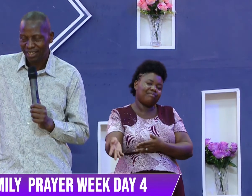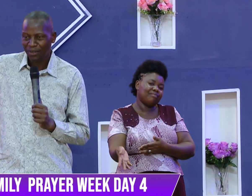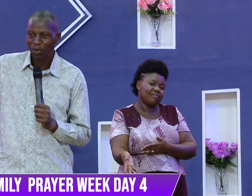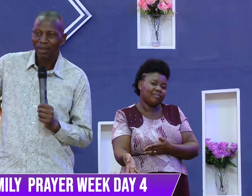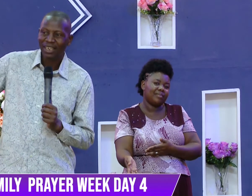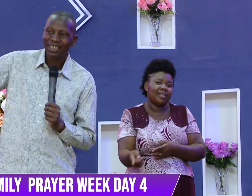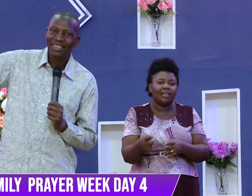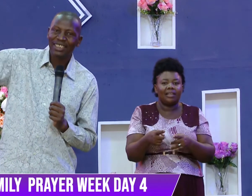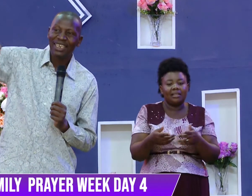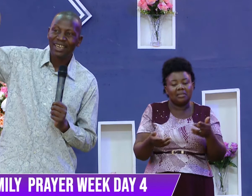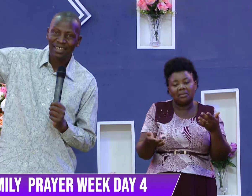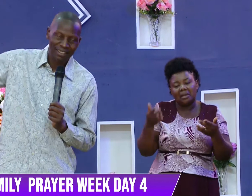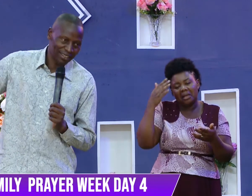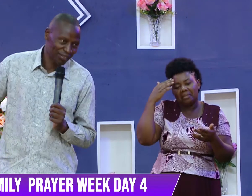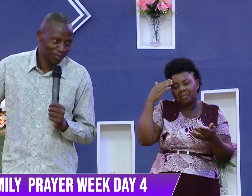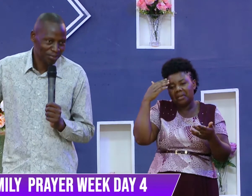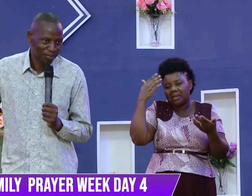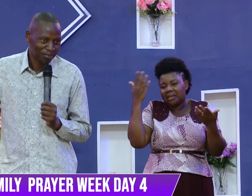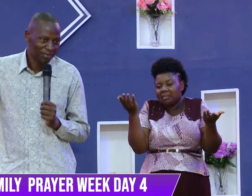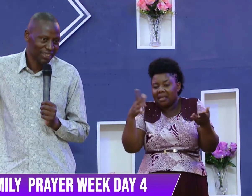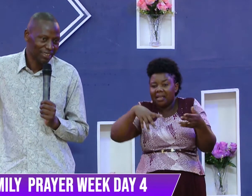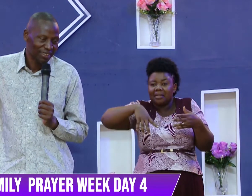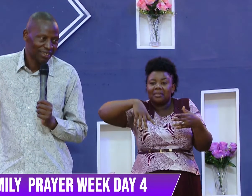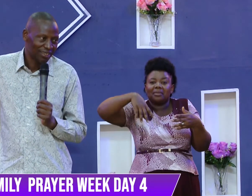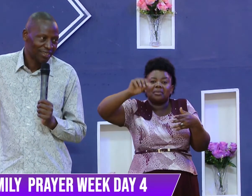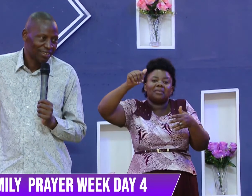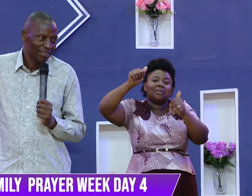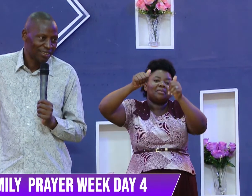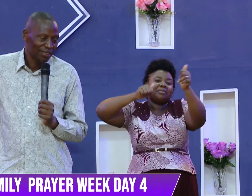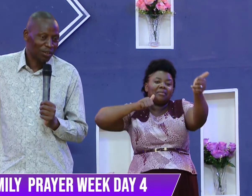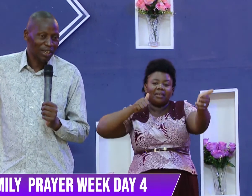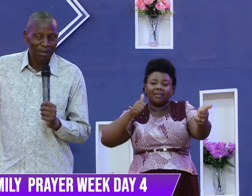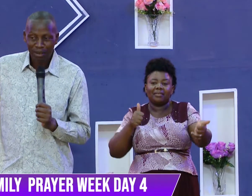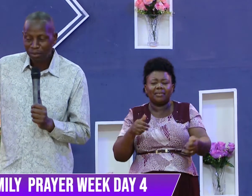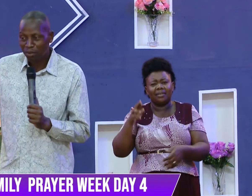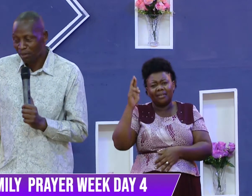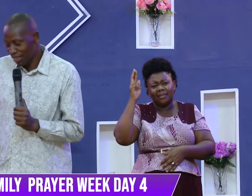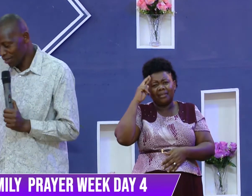down. But maybe he has gone already.